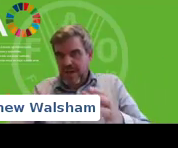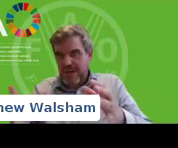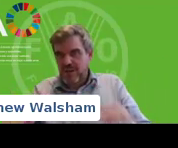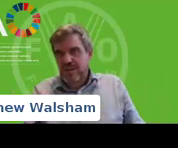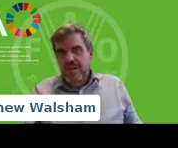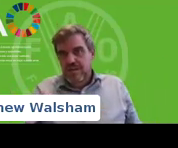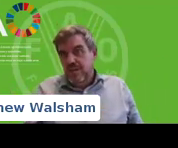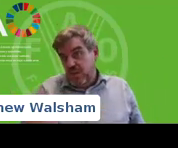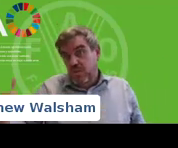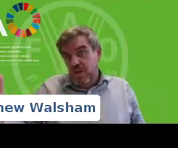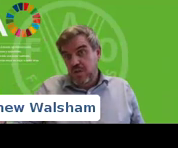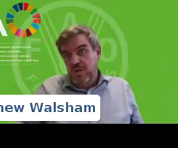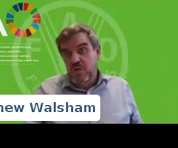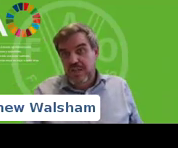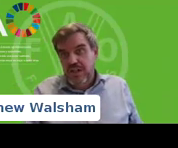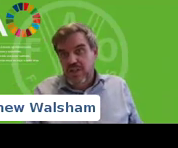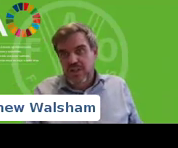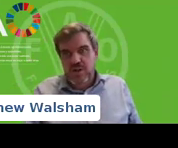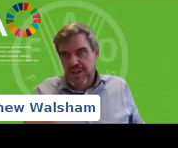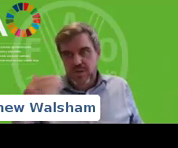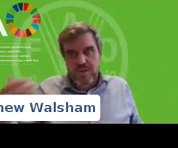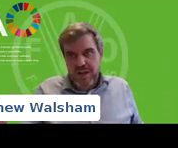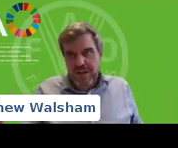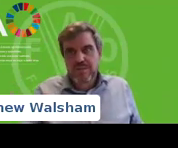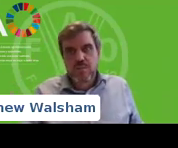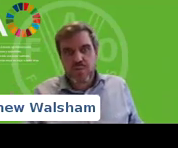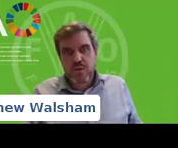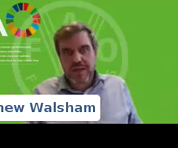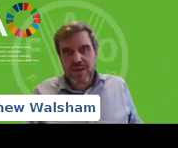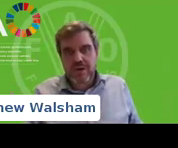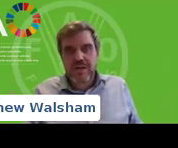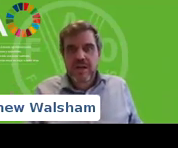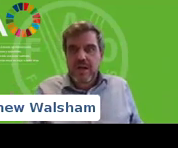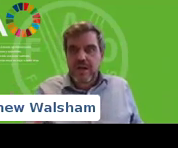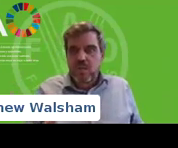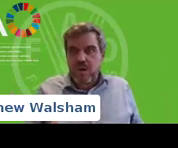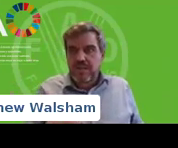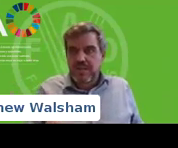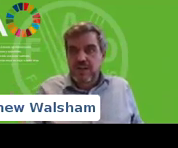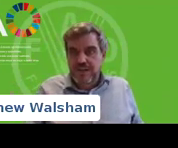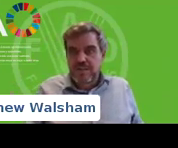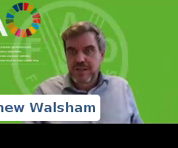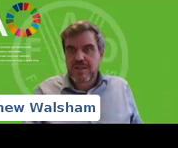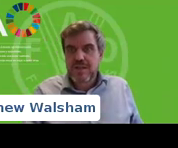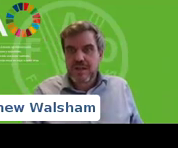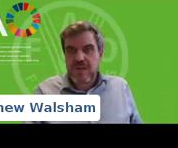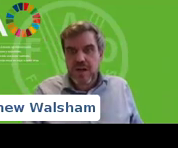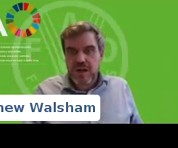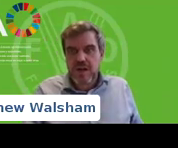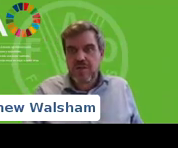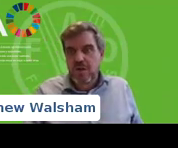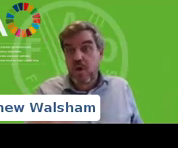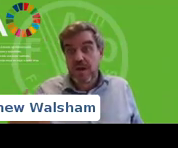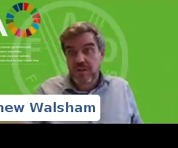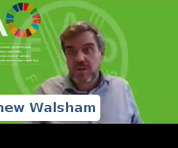inclusion in climate action that touched also on social protection. So she's going to reflect more broadly on what this agenda means